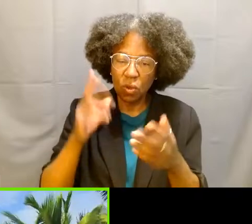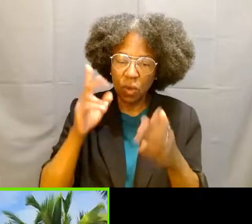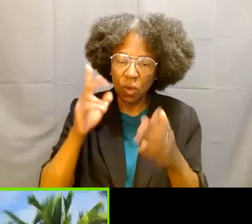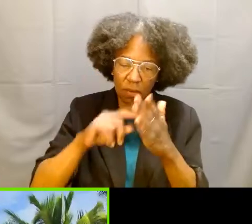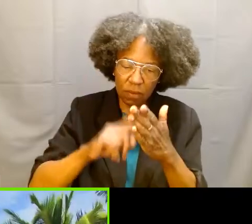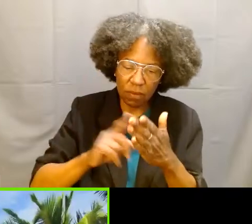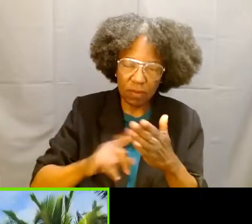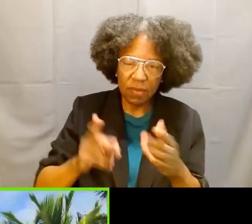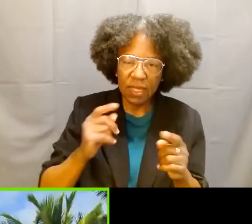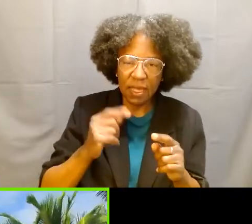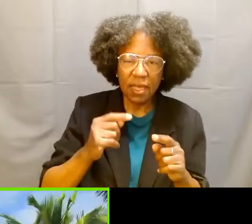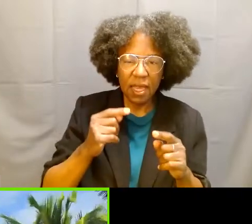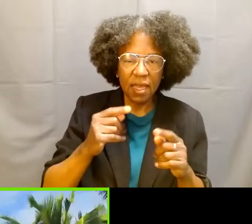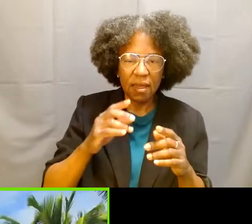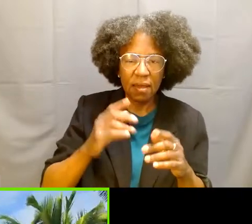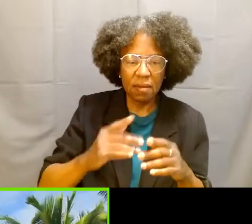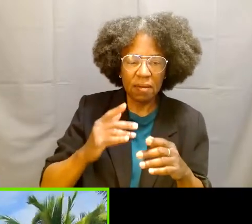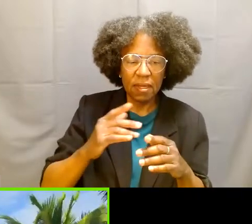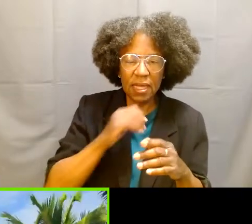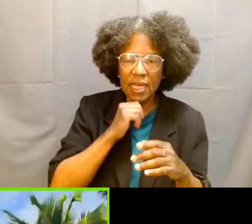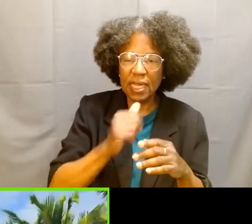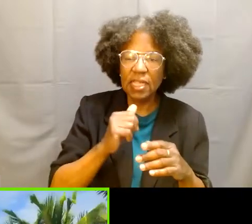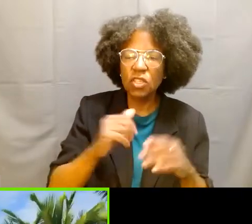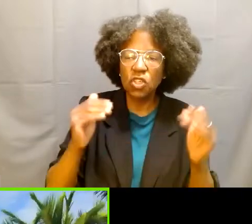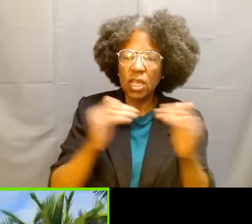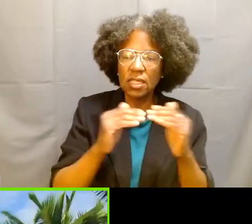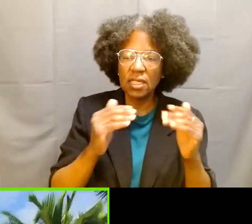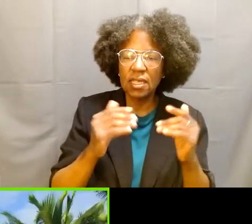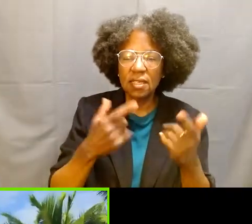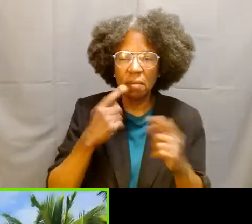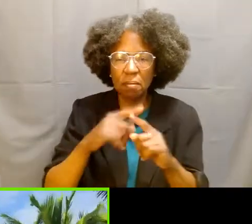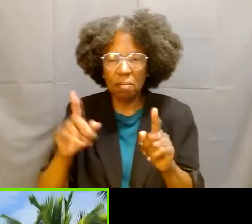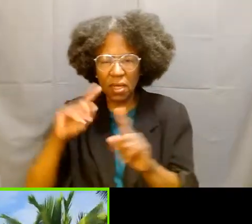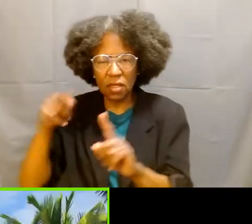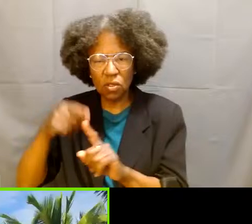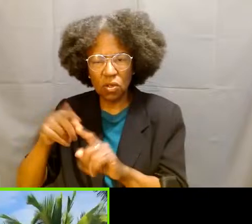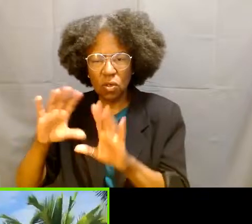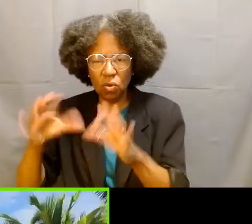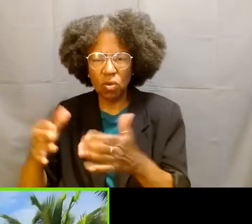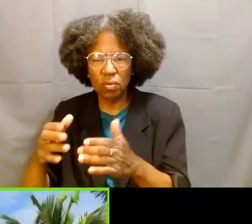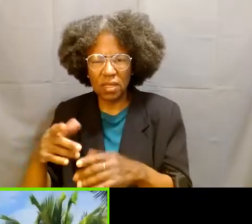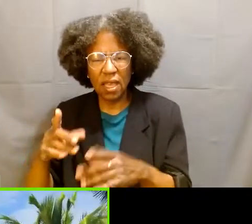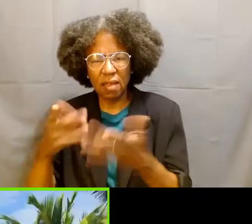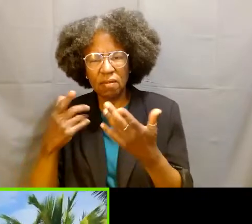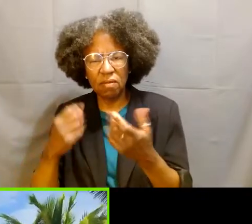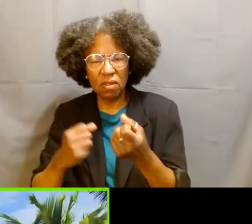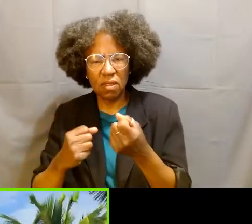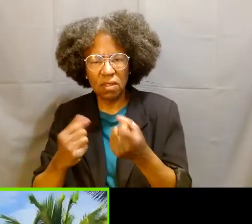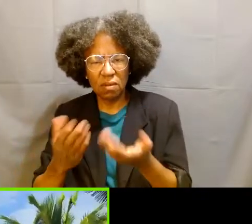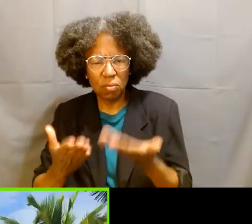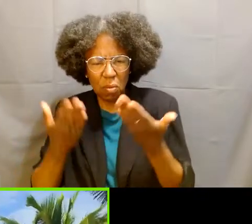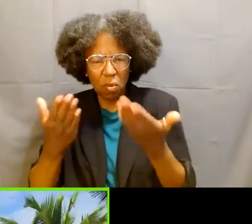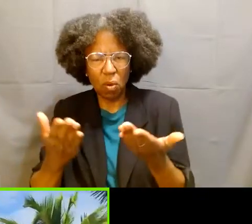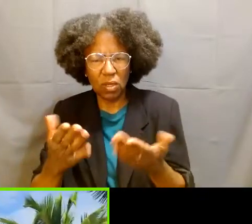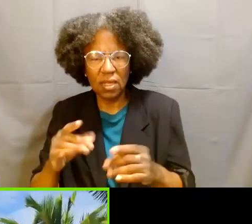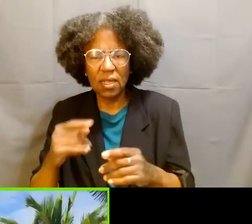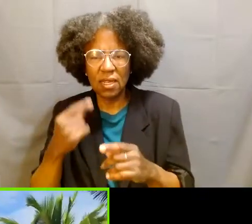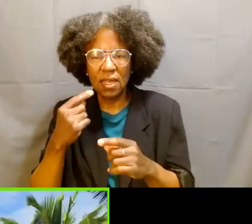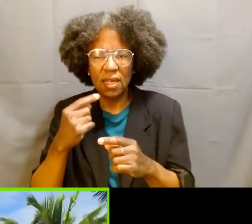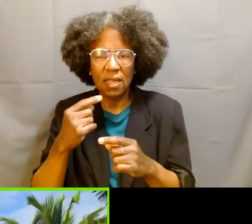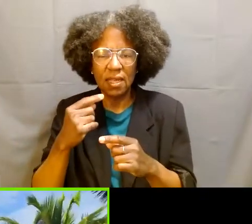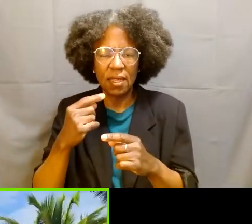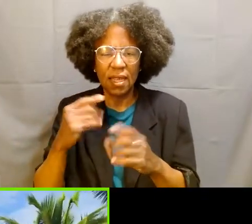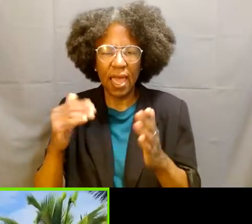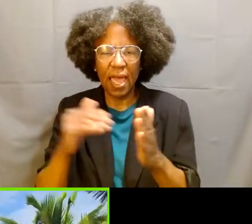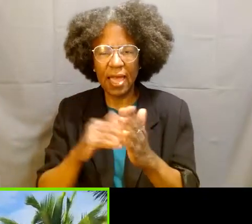groups have exploited it to push anti-Israeli and anti-Semitic rhetoric. For example, labeling